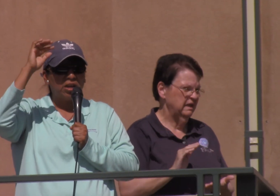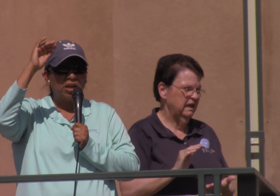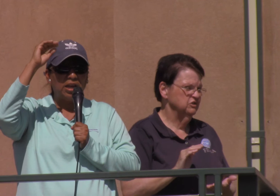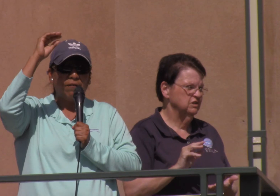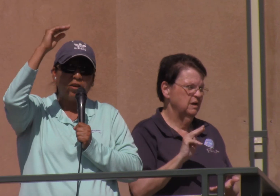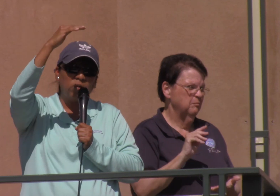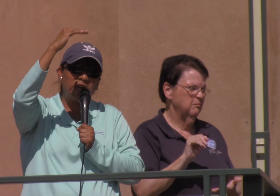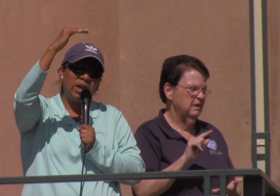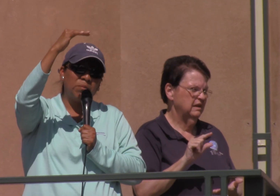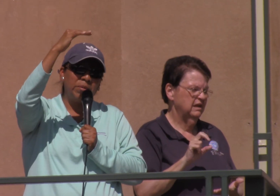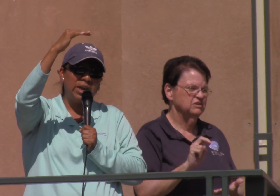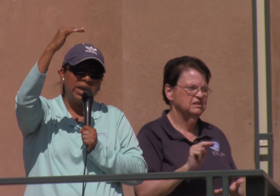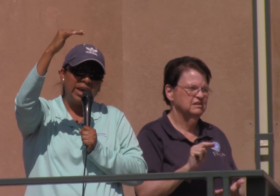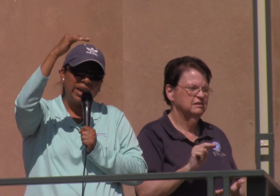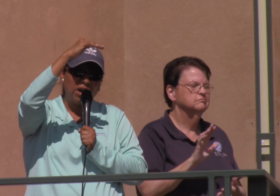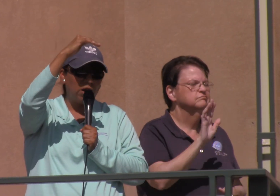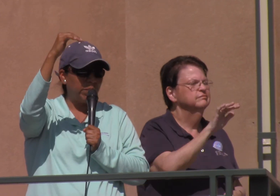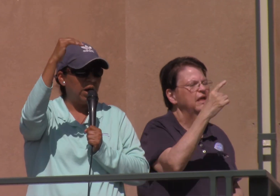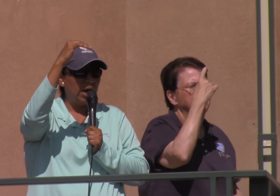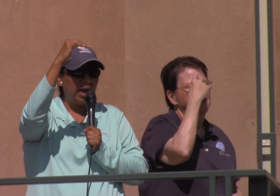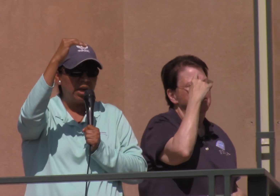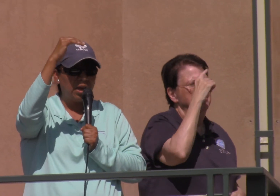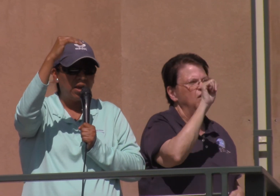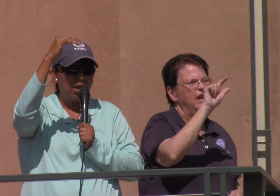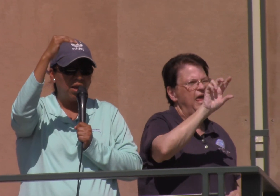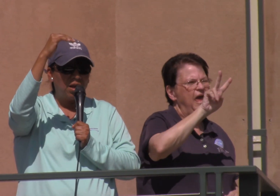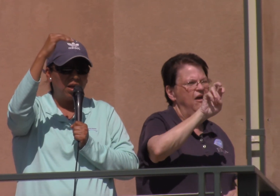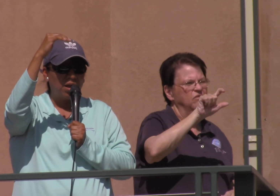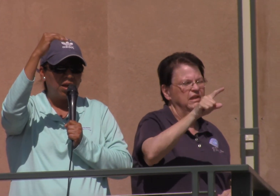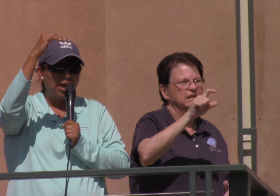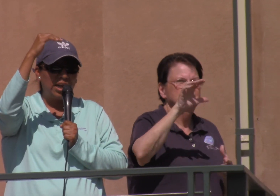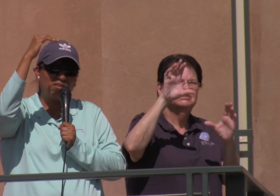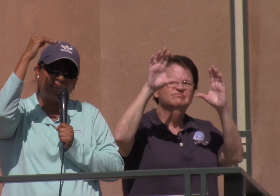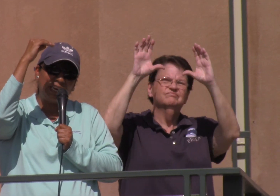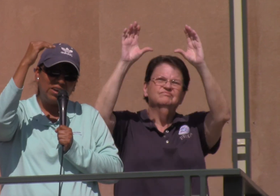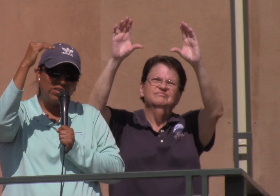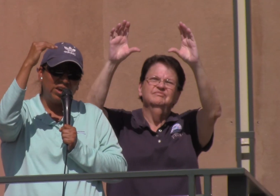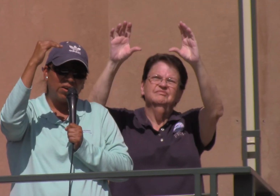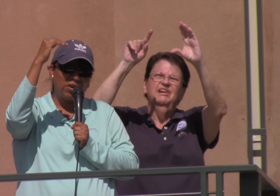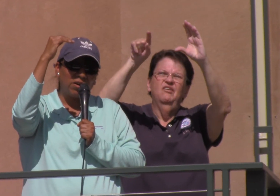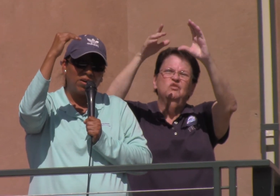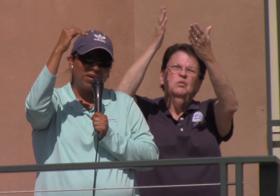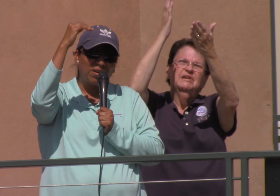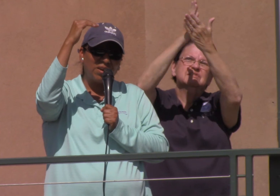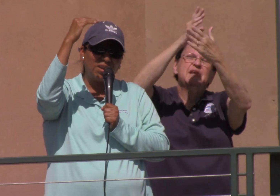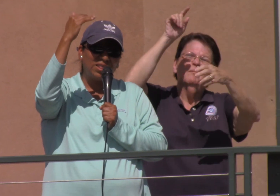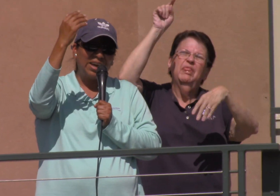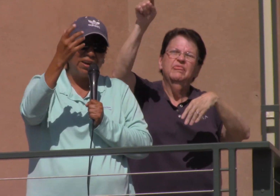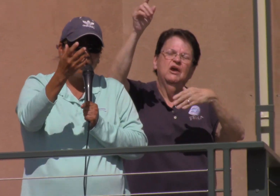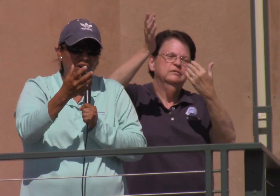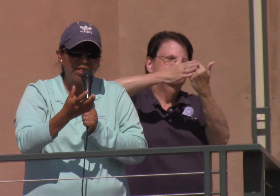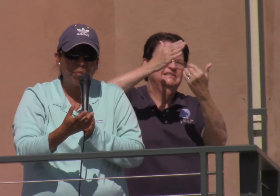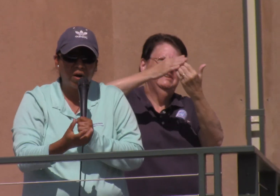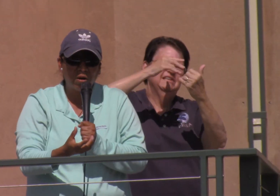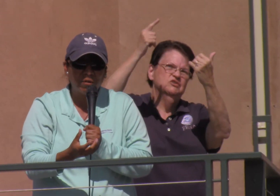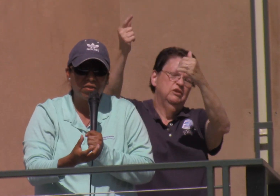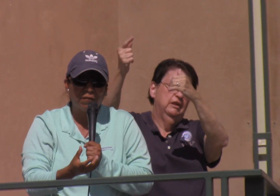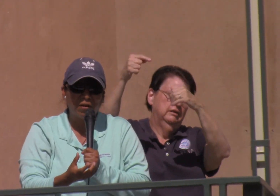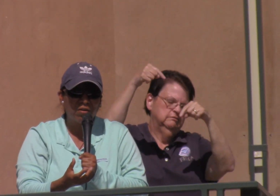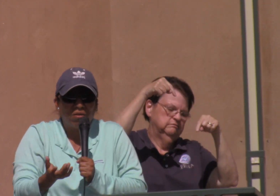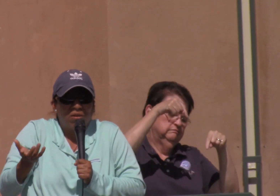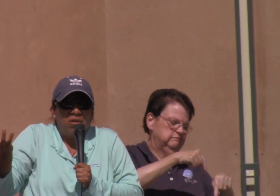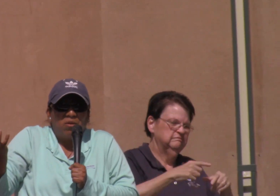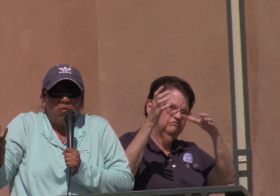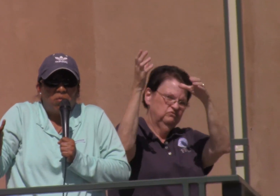avalanche. If you can mitigate it up high, it's easier than if you're at the bottom of